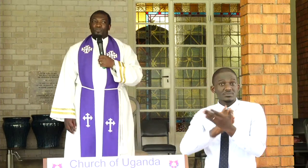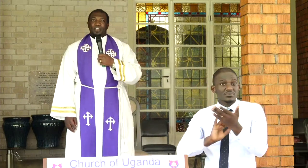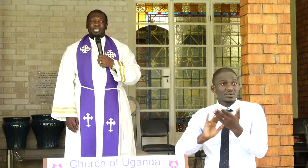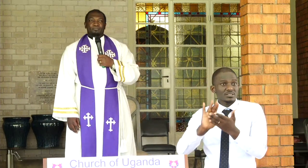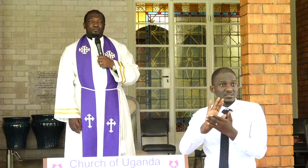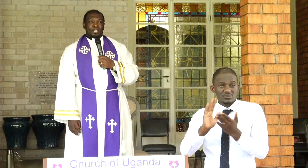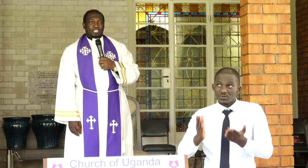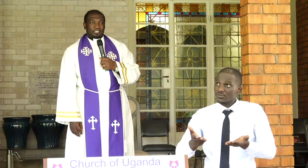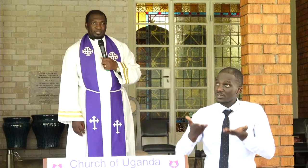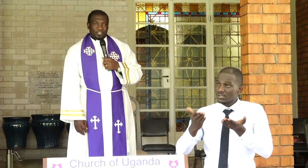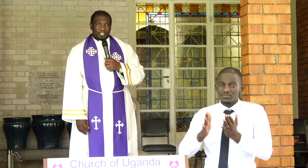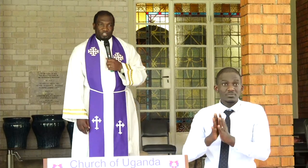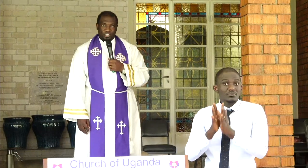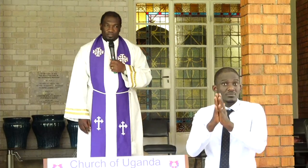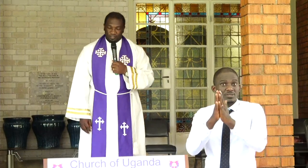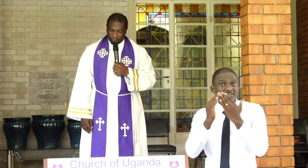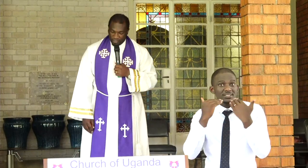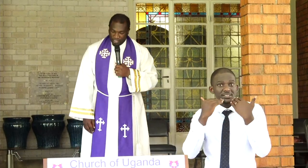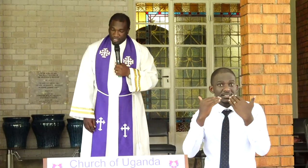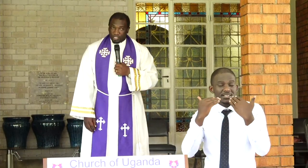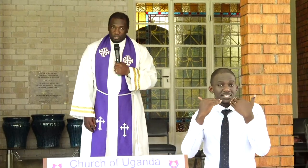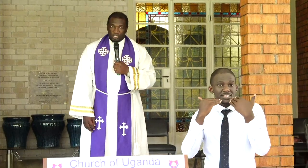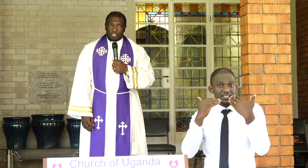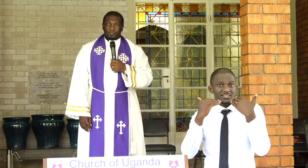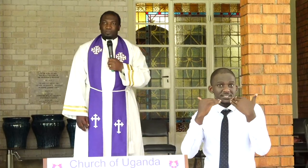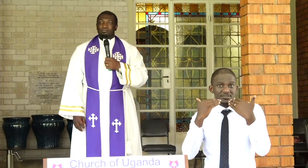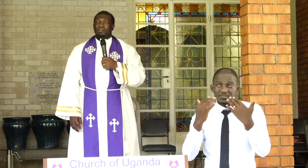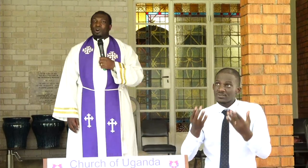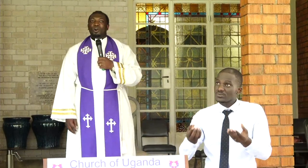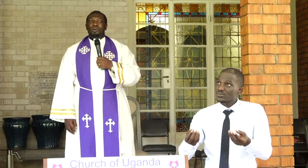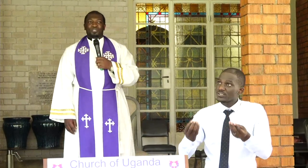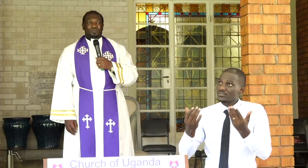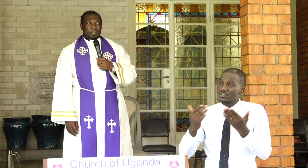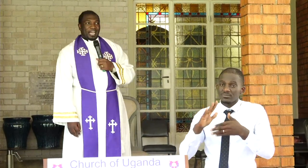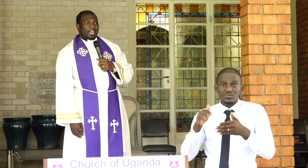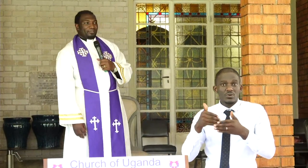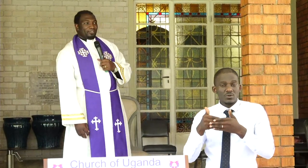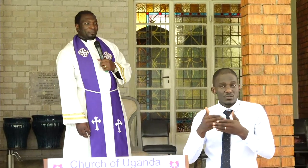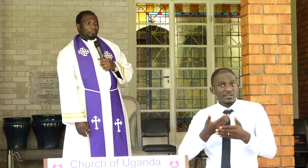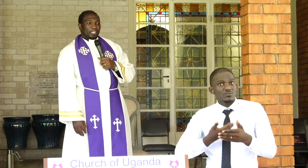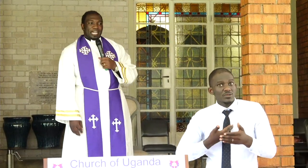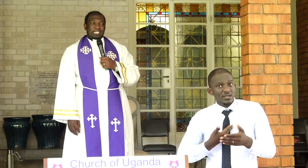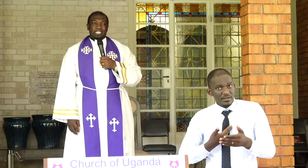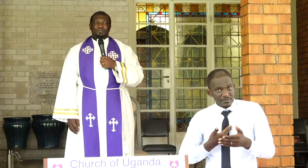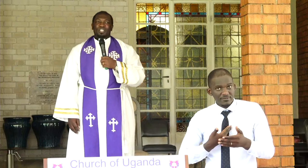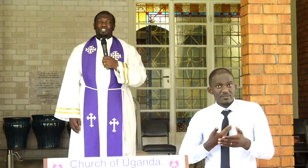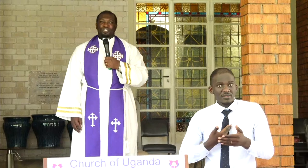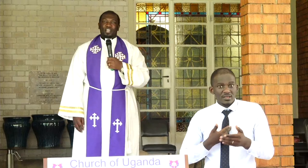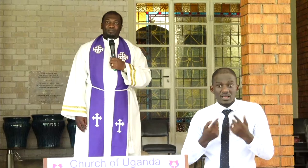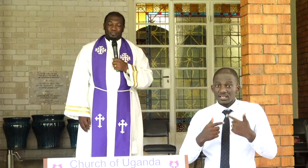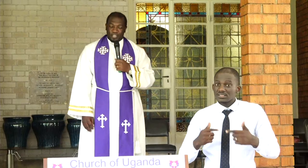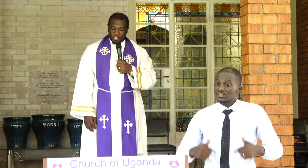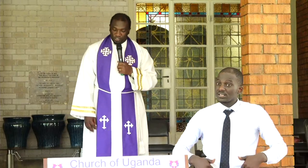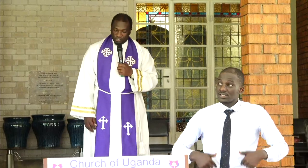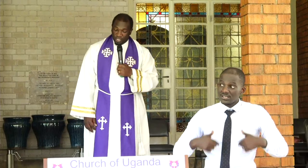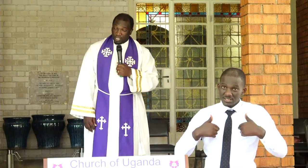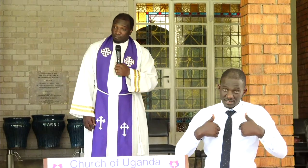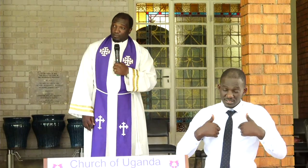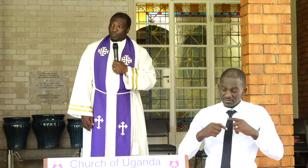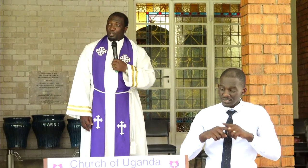to offer Him praise and thanksgiving, to give Him all that we have as living